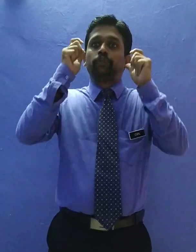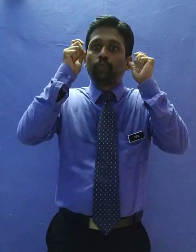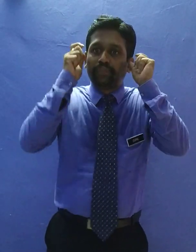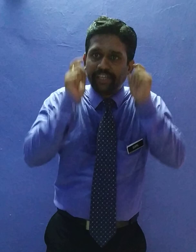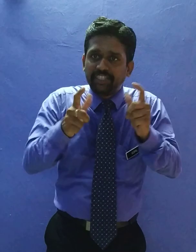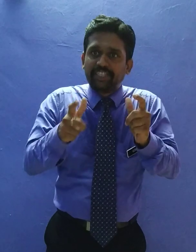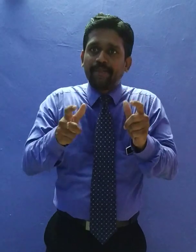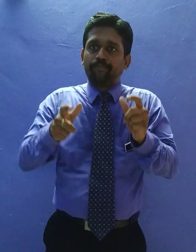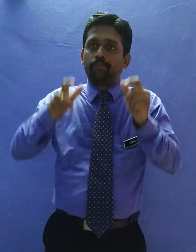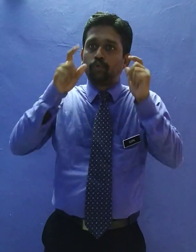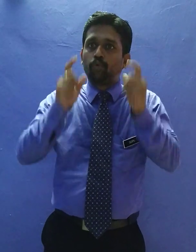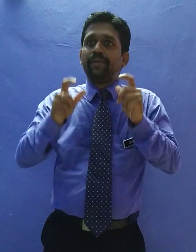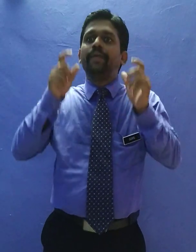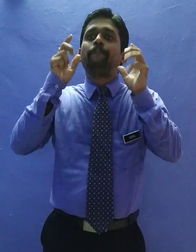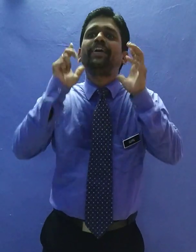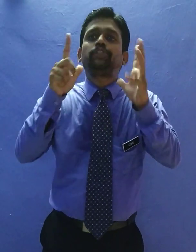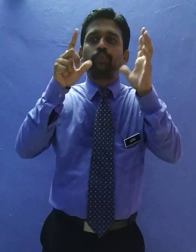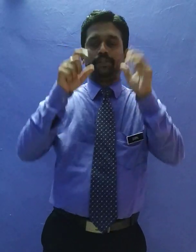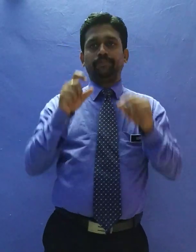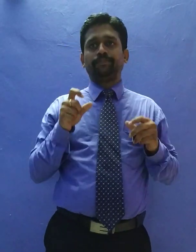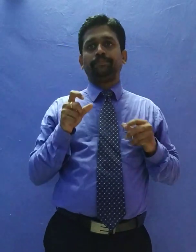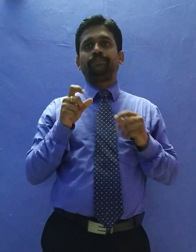to teach them to be punctual.